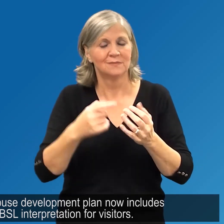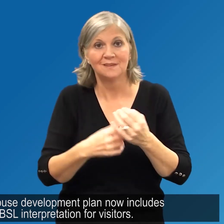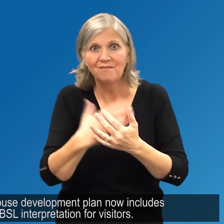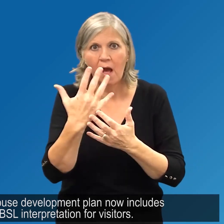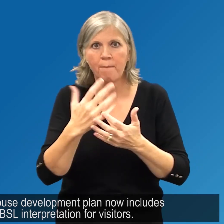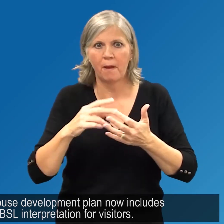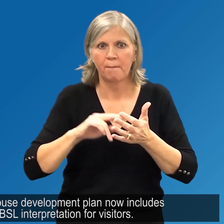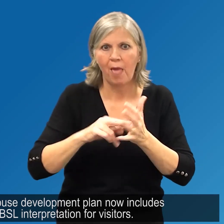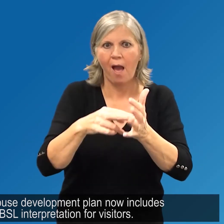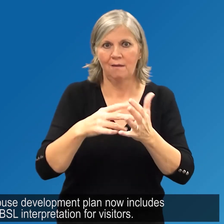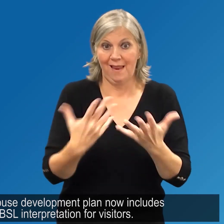visitors.